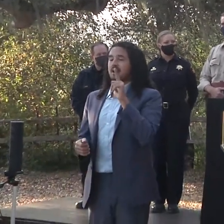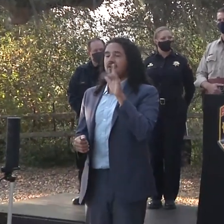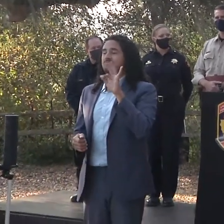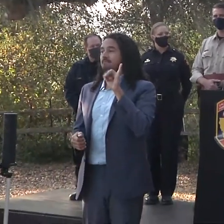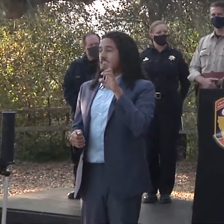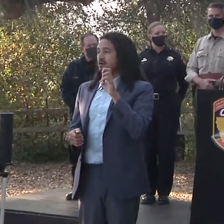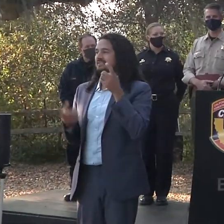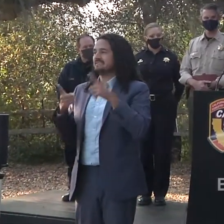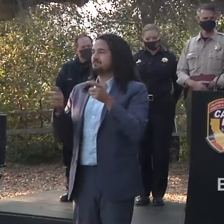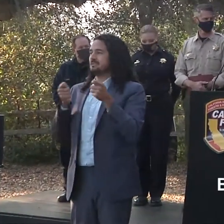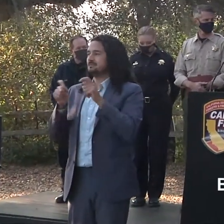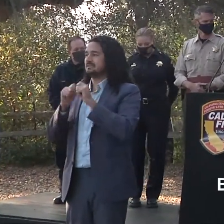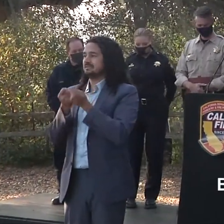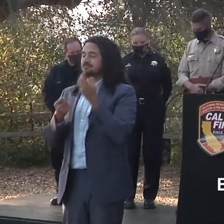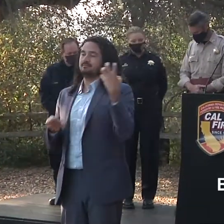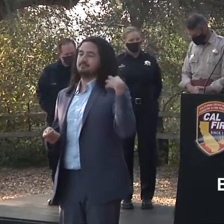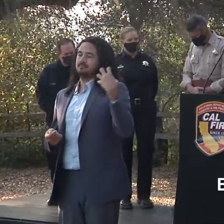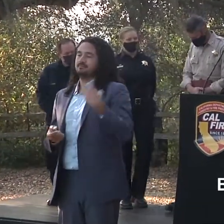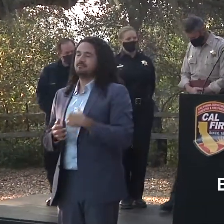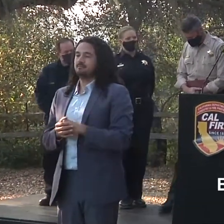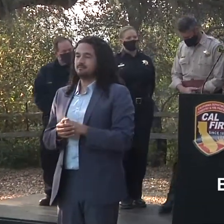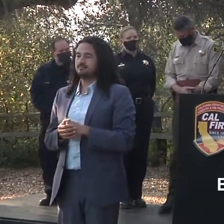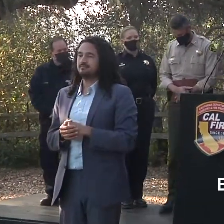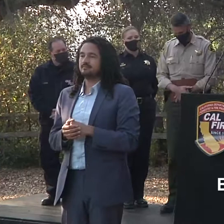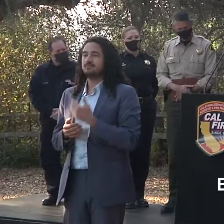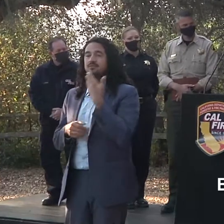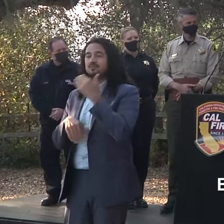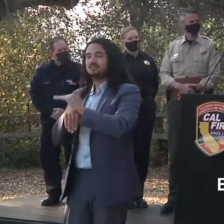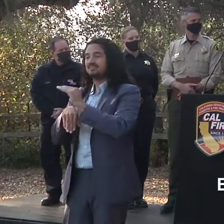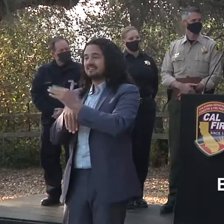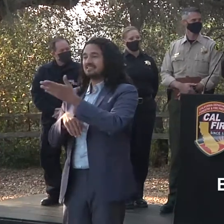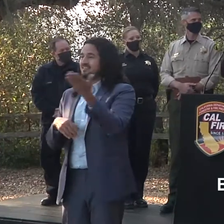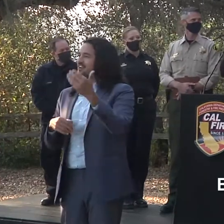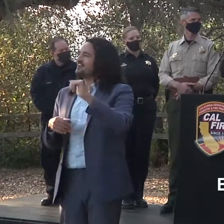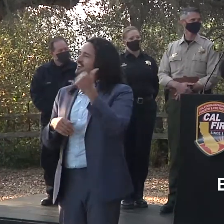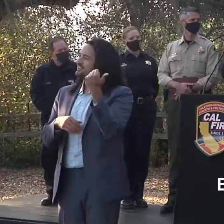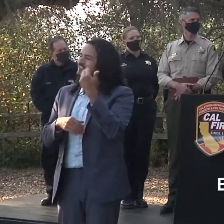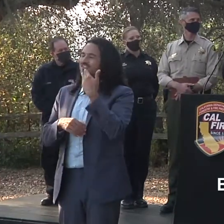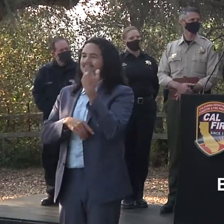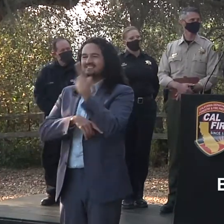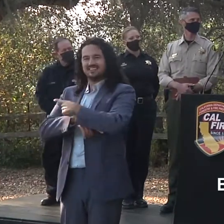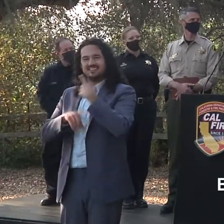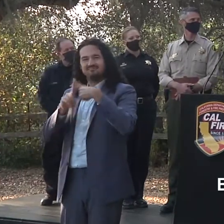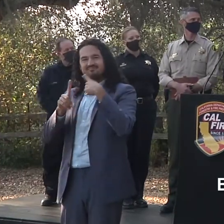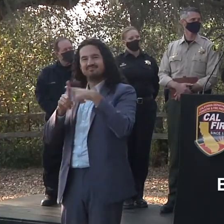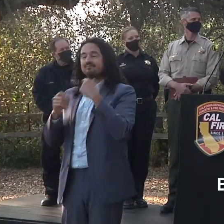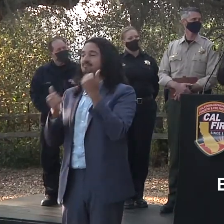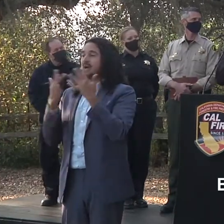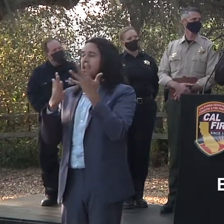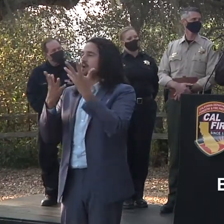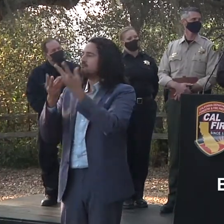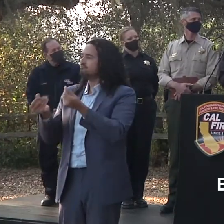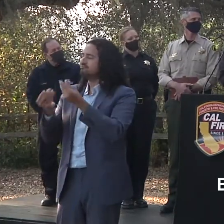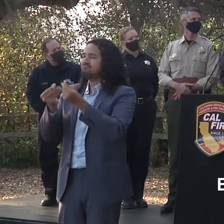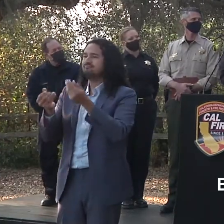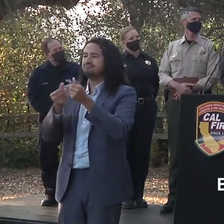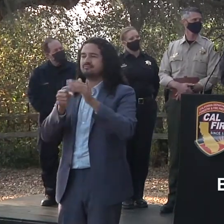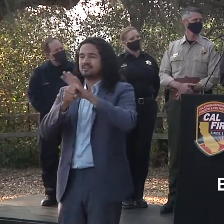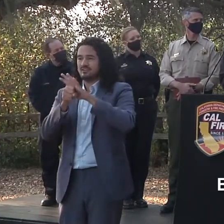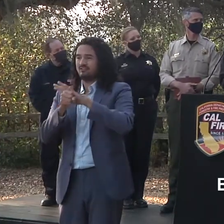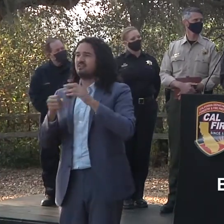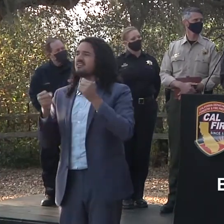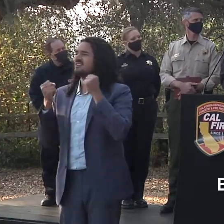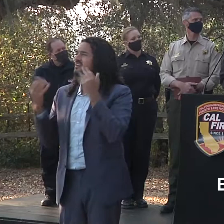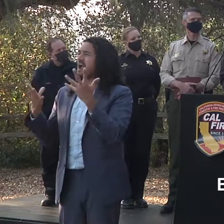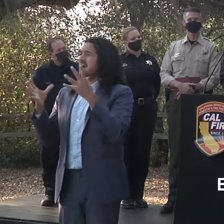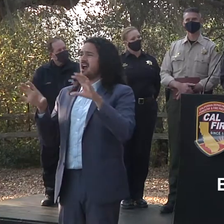Good evening. So another really good day with our fire suppression efforts. Today, a lot of the activity up in the